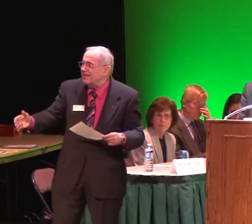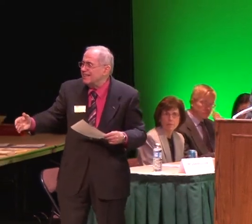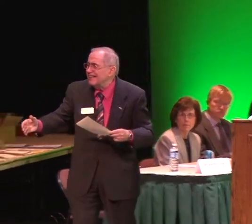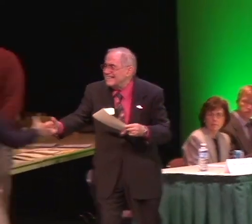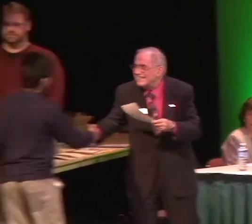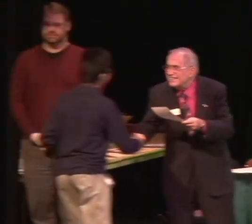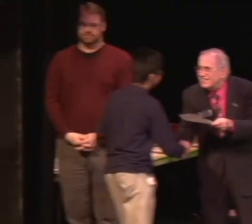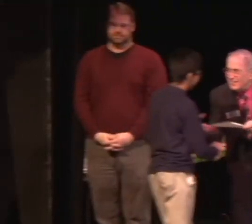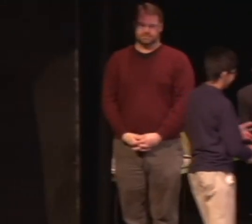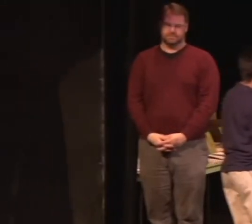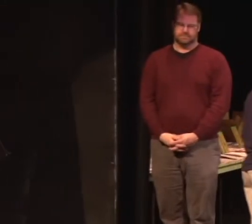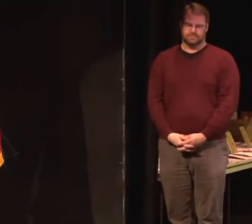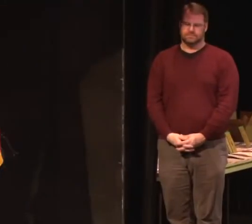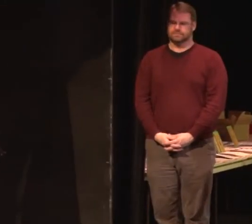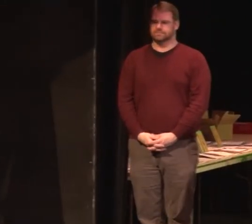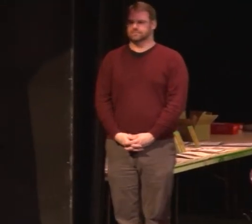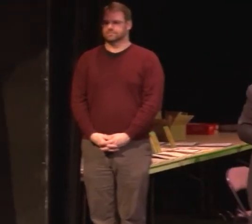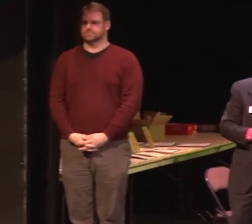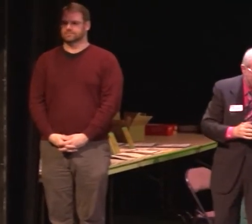Pretty good.